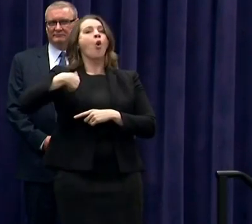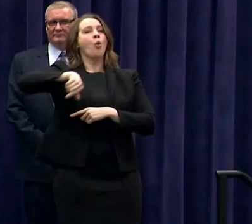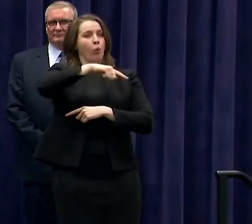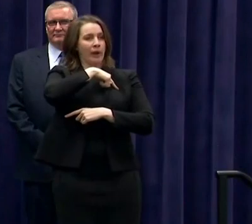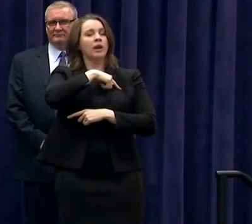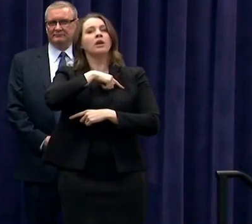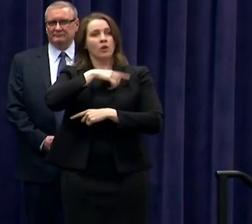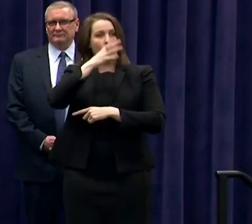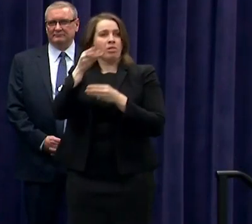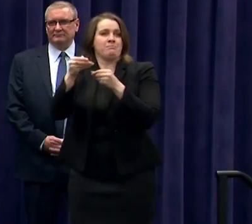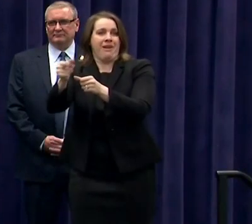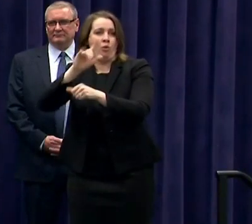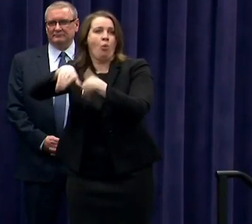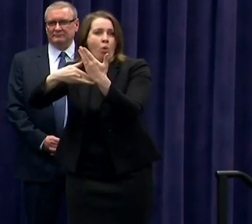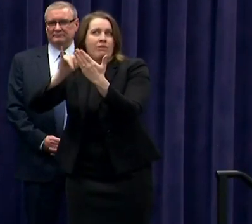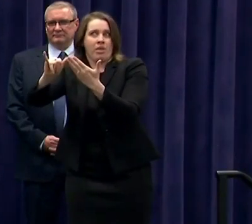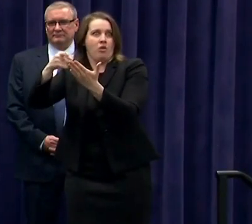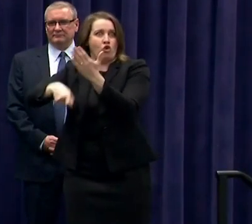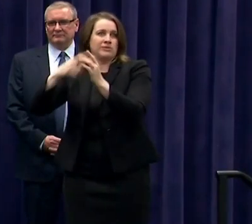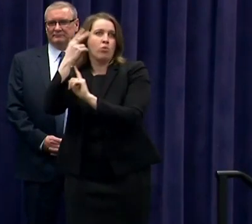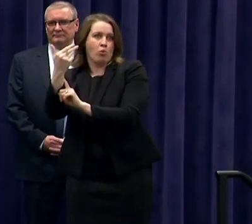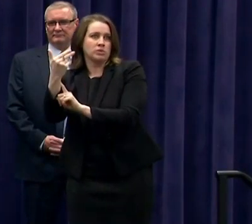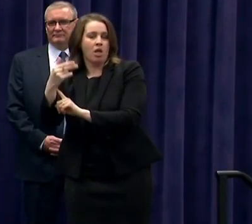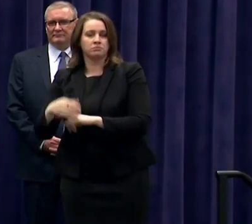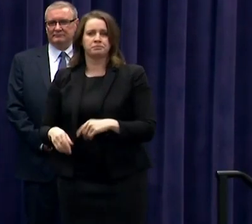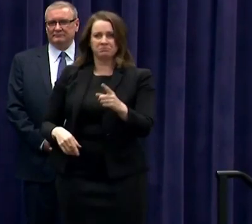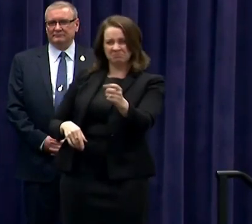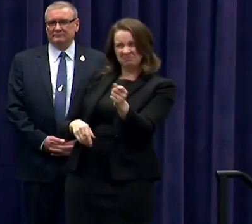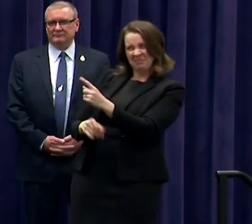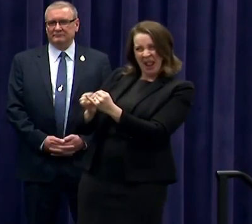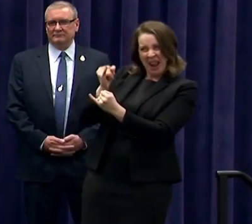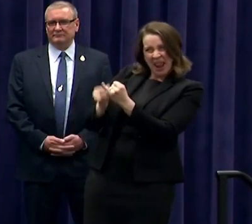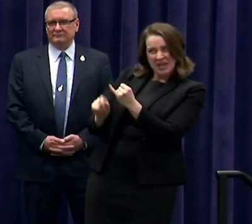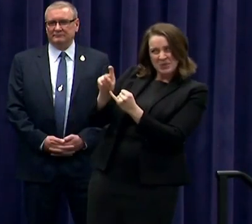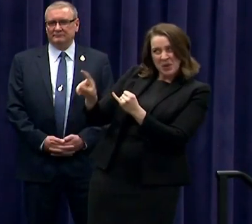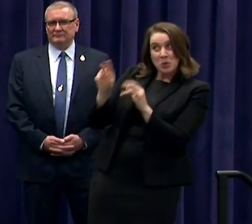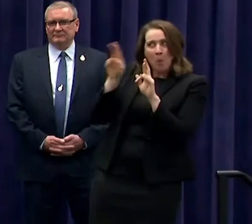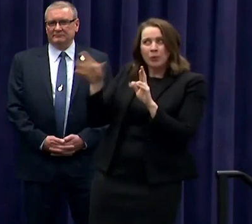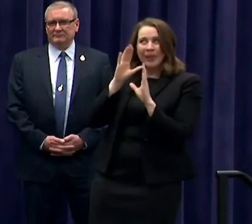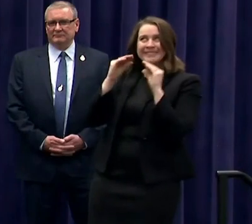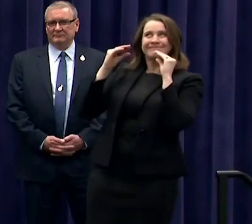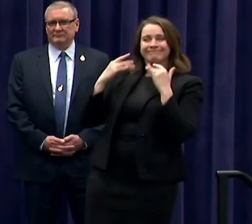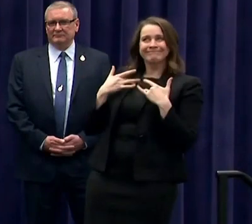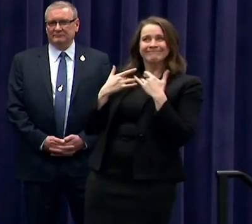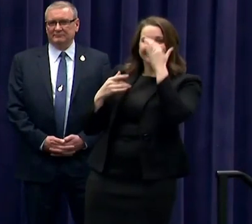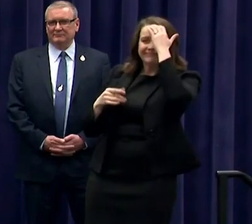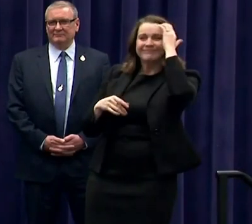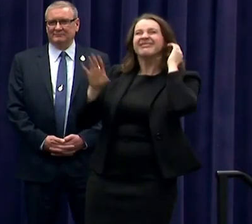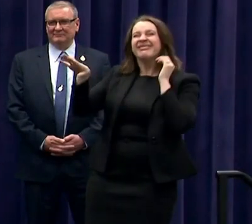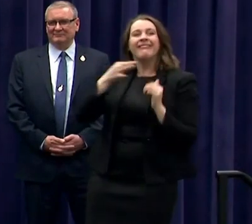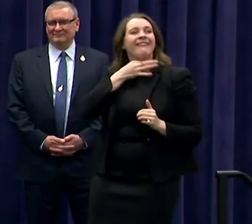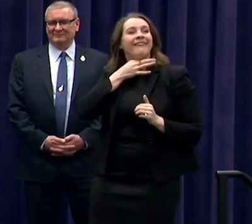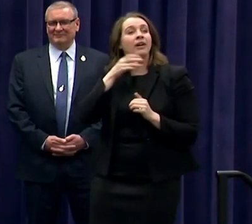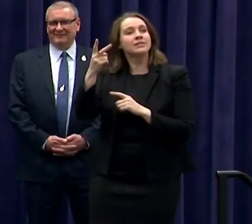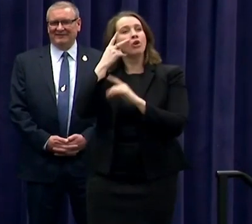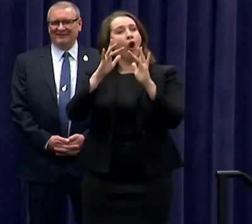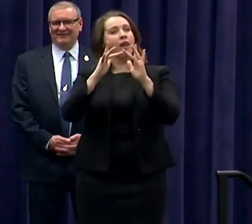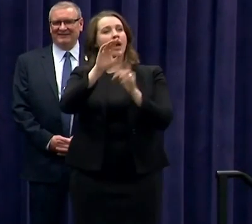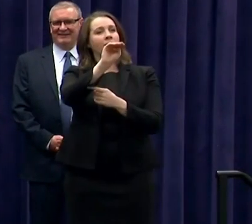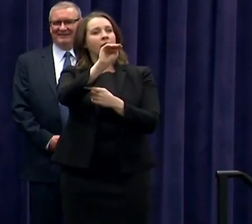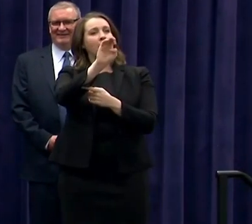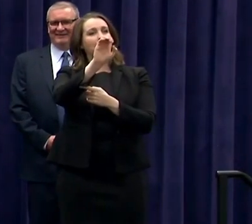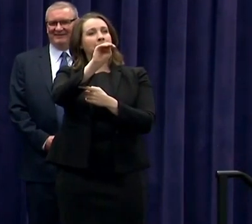financial burden for. And Mayor, my last question, hopefully this puts a smile on your face. Those memes. I